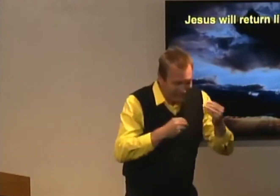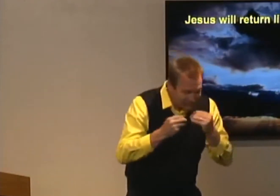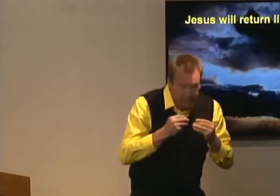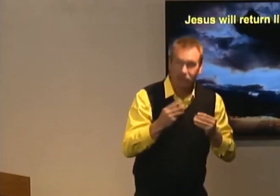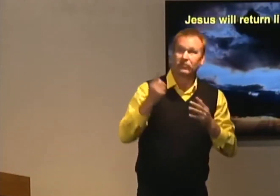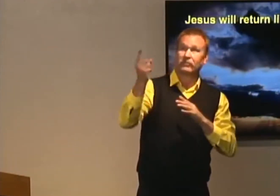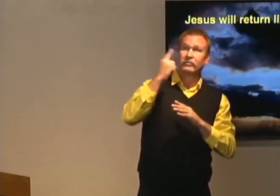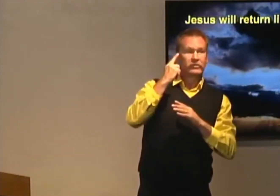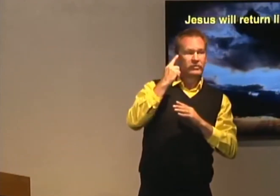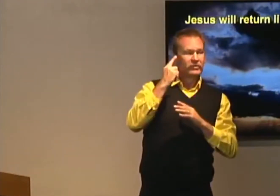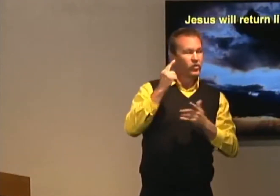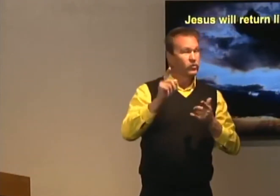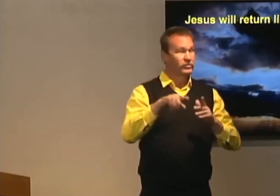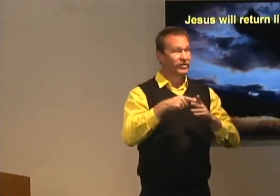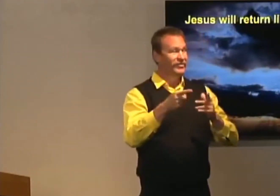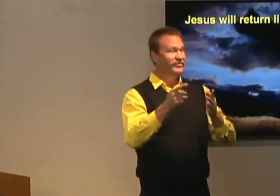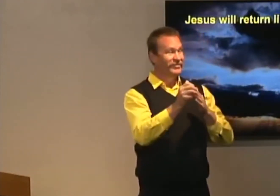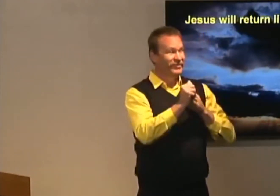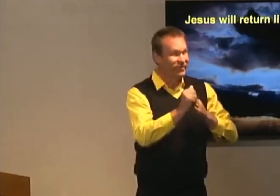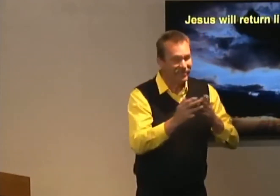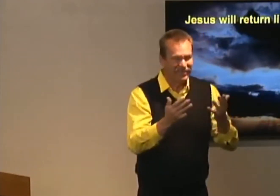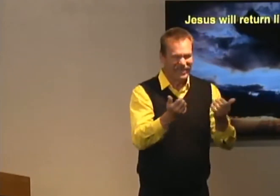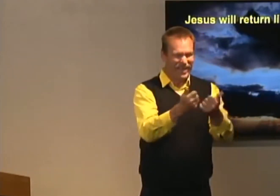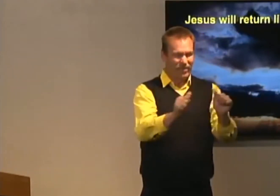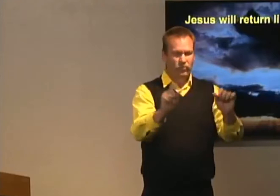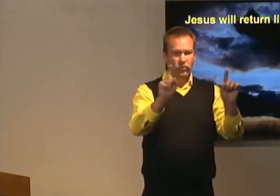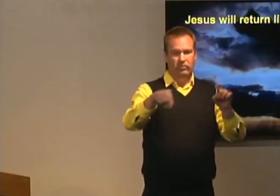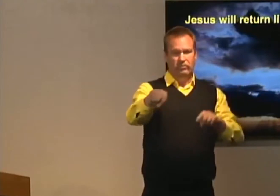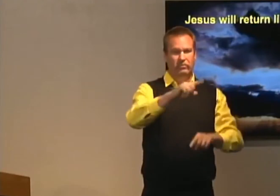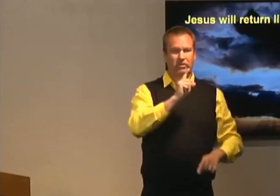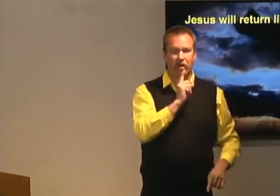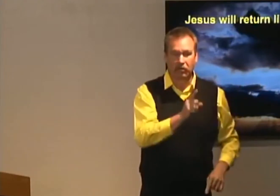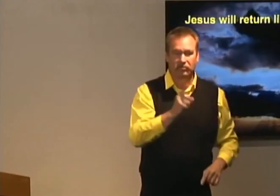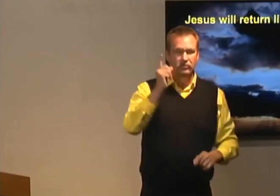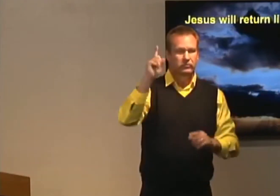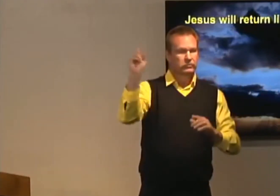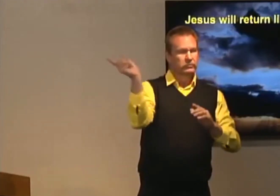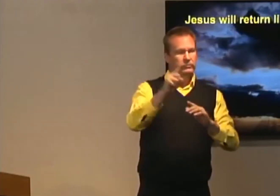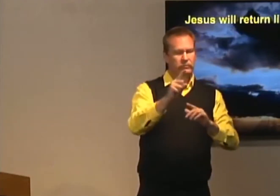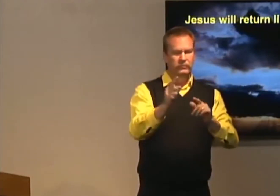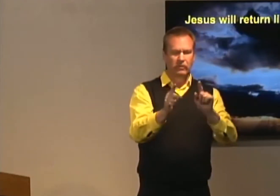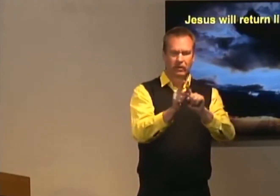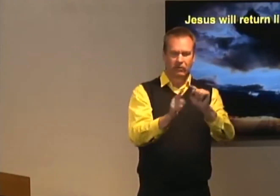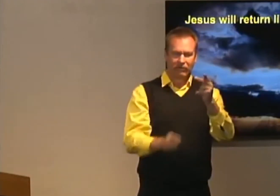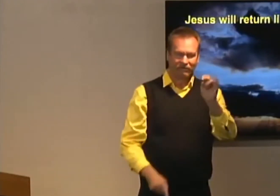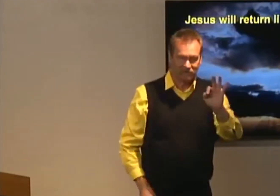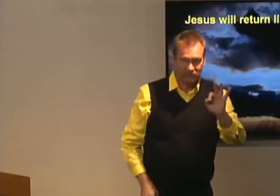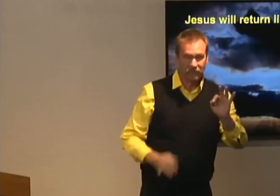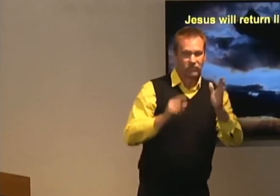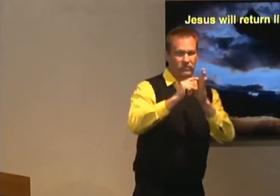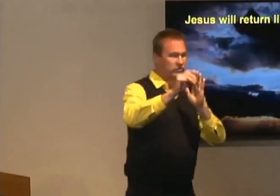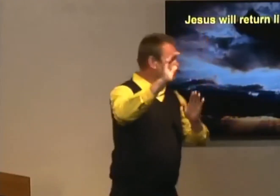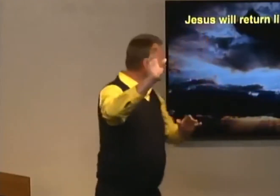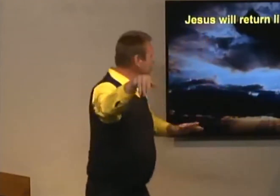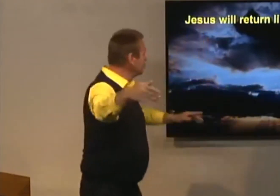something happens. You're eating and, you know, anything can happen to you while this is happening, while this is going